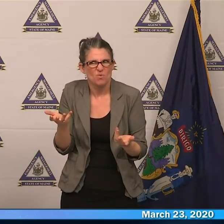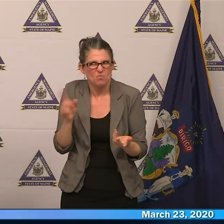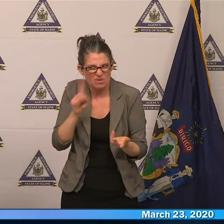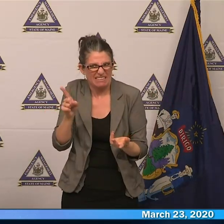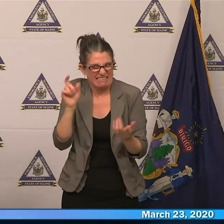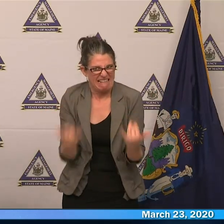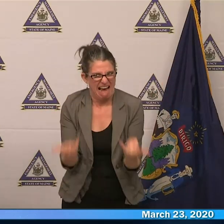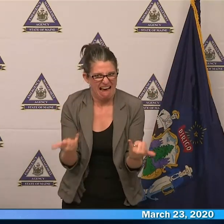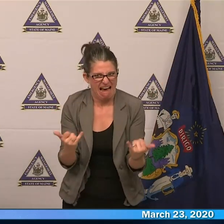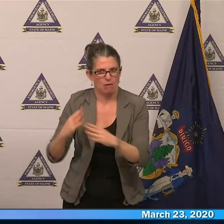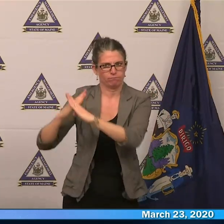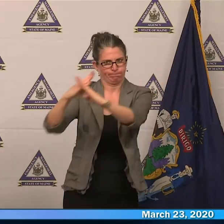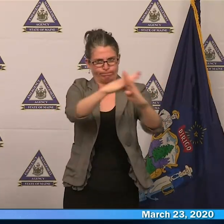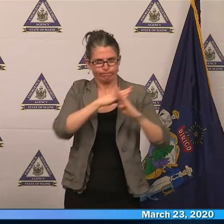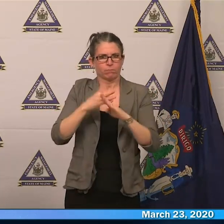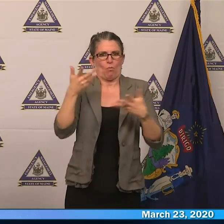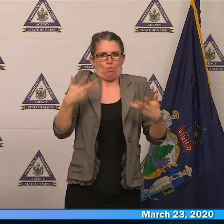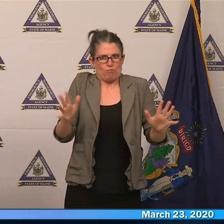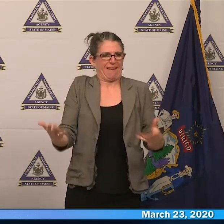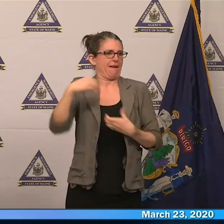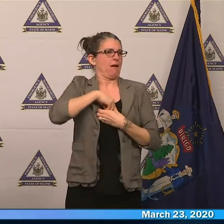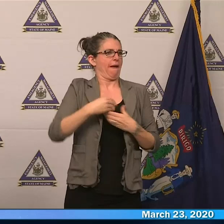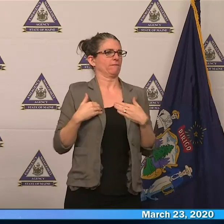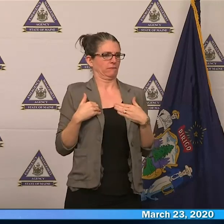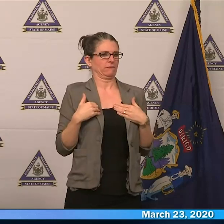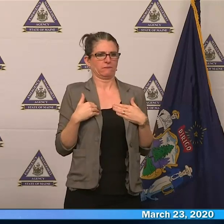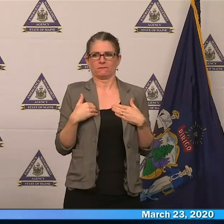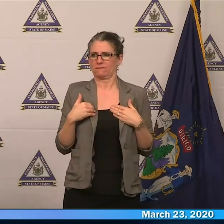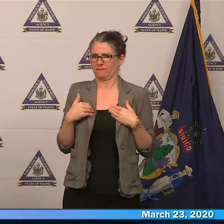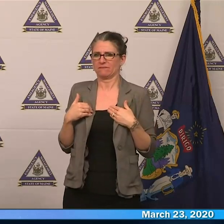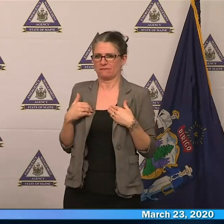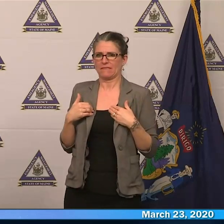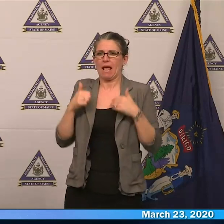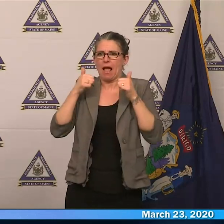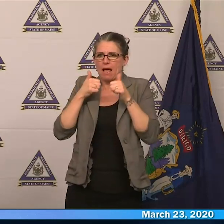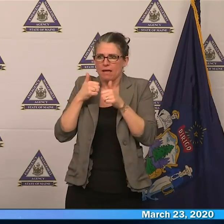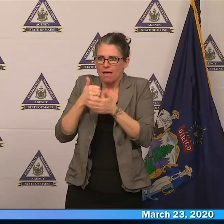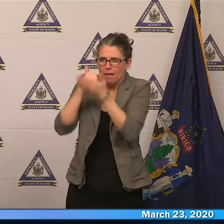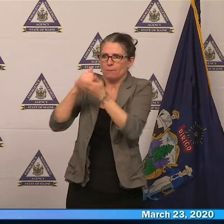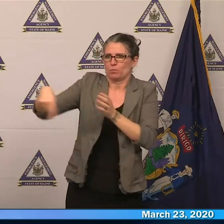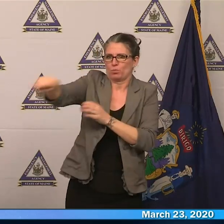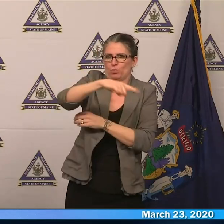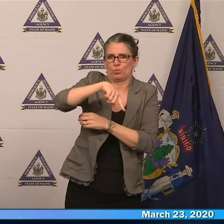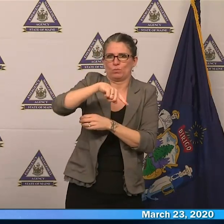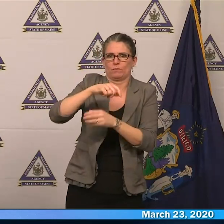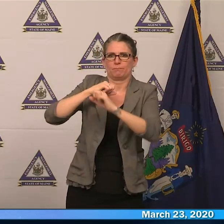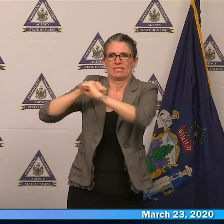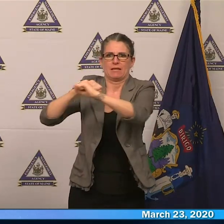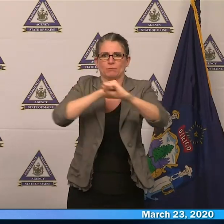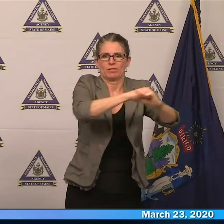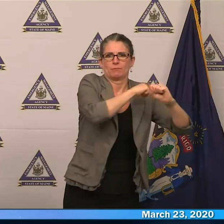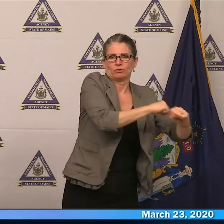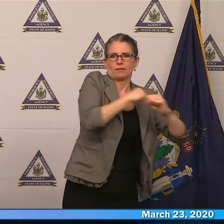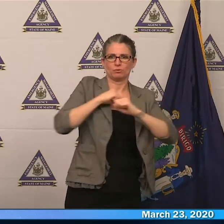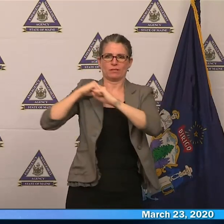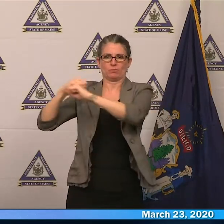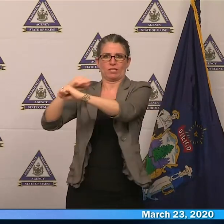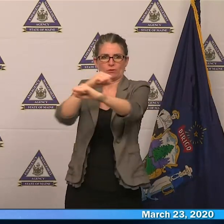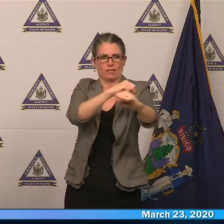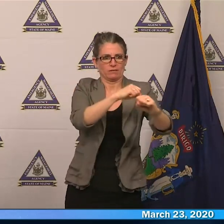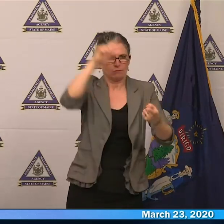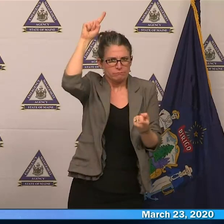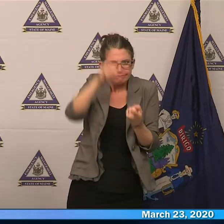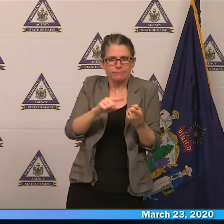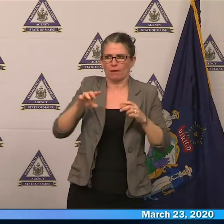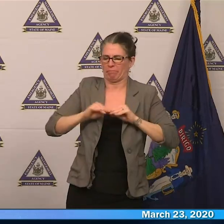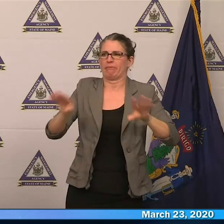city, in your town. Now, so that's sort of how we think about this in epidemiological terms. If you wait